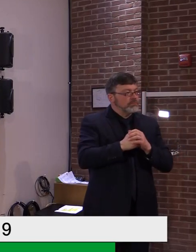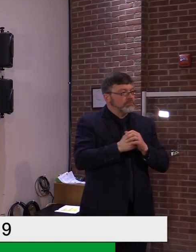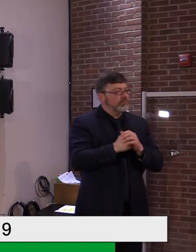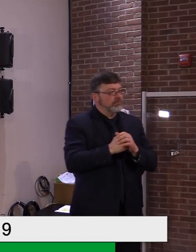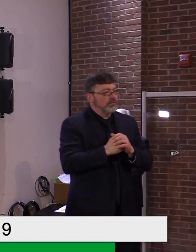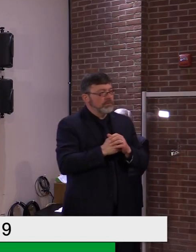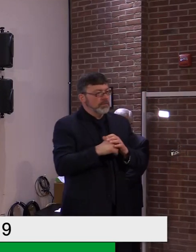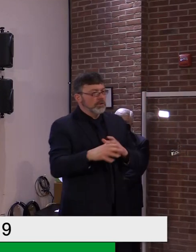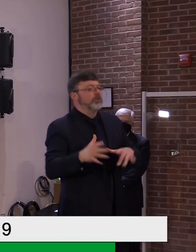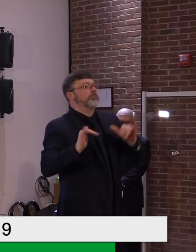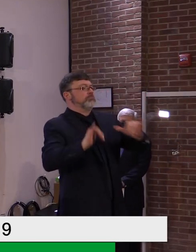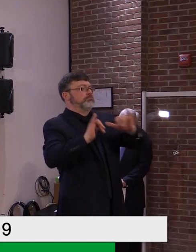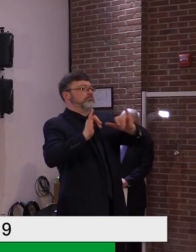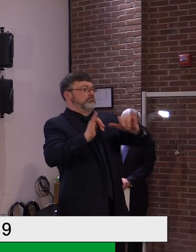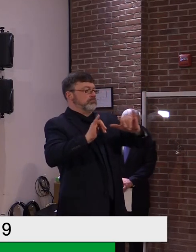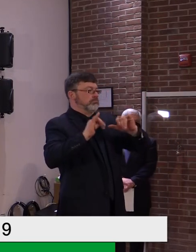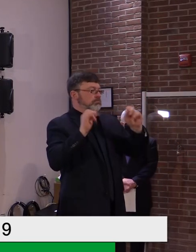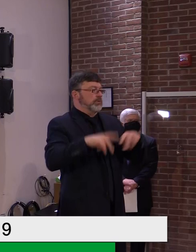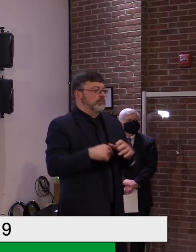Okay, thanks.